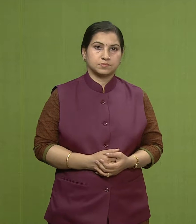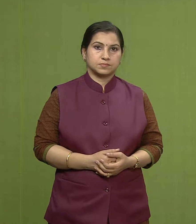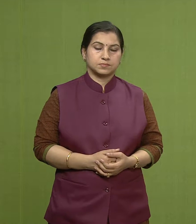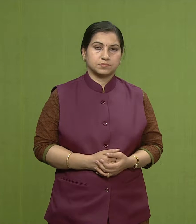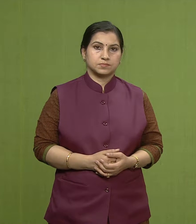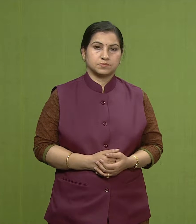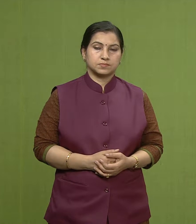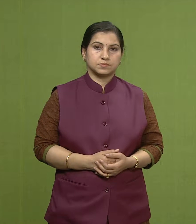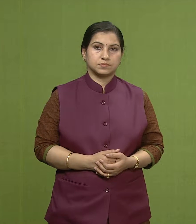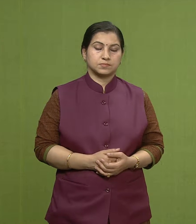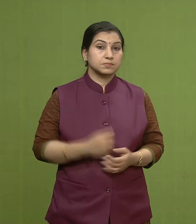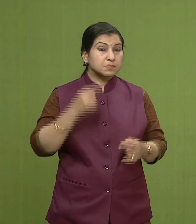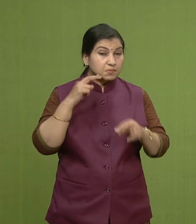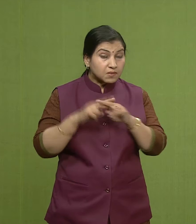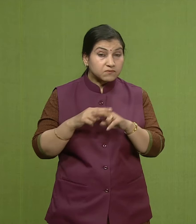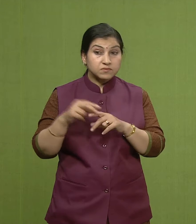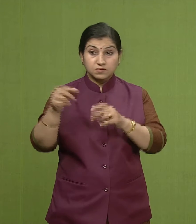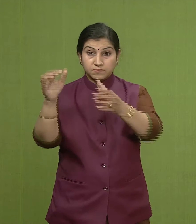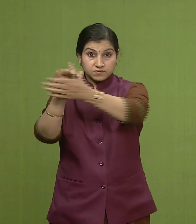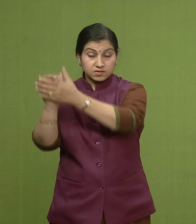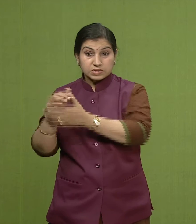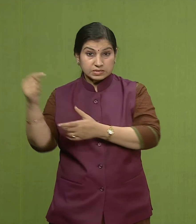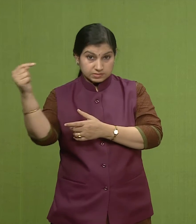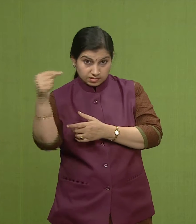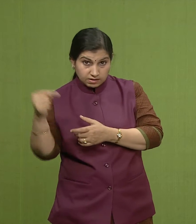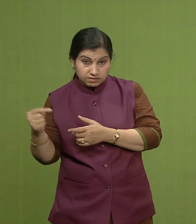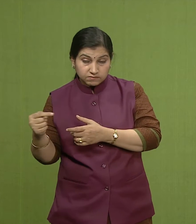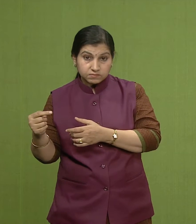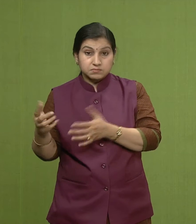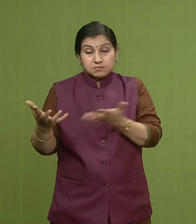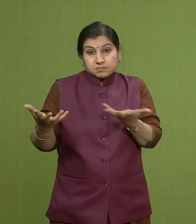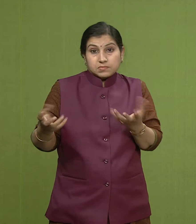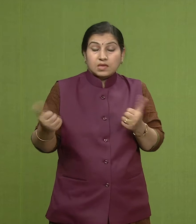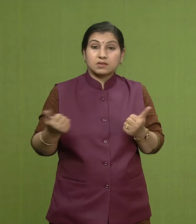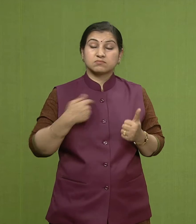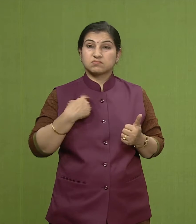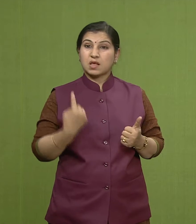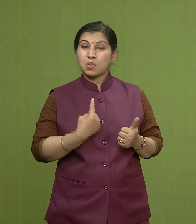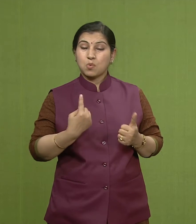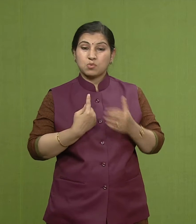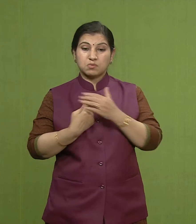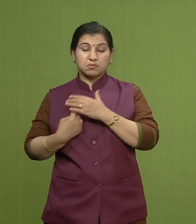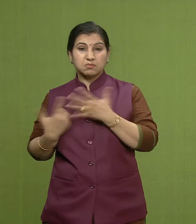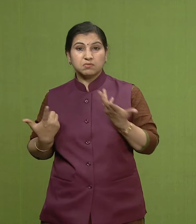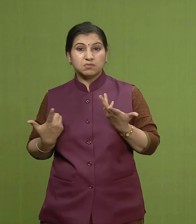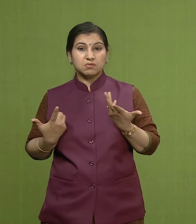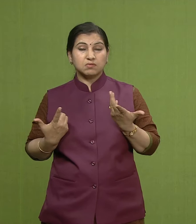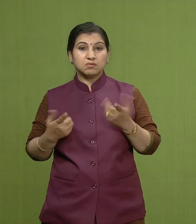In negative peer pressure, teenagers feel isolated and rejected by their